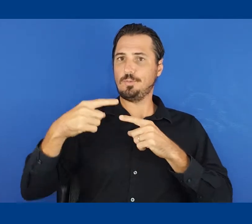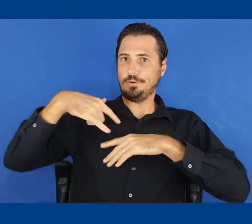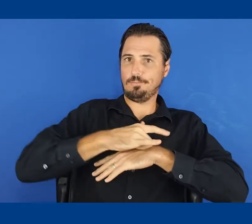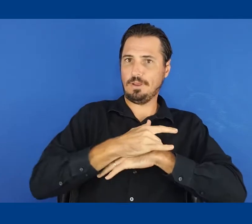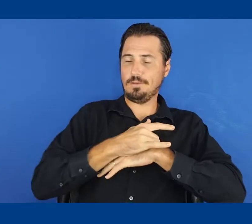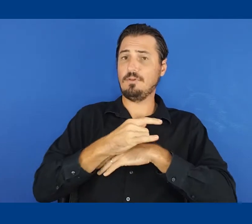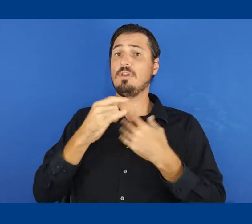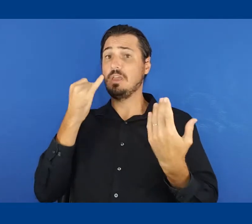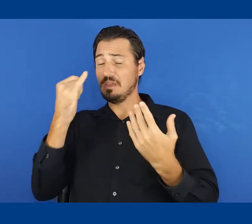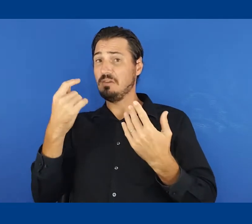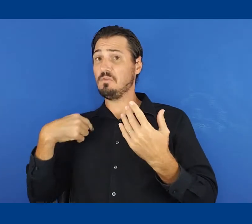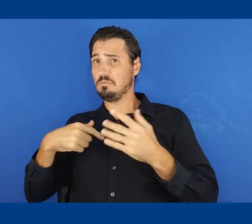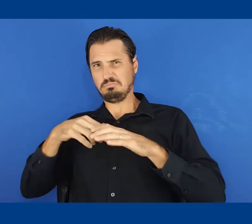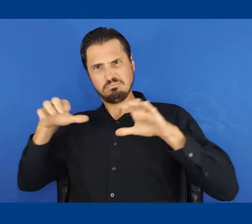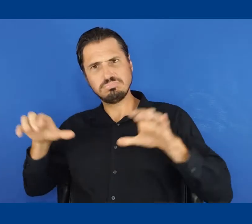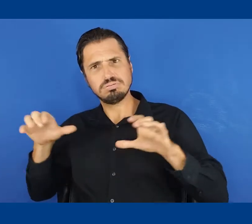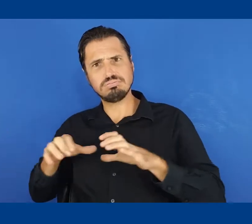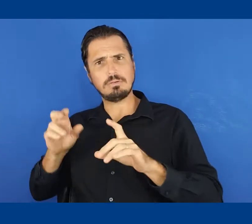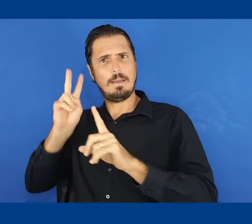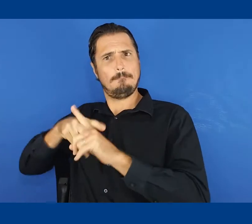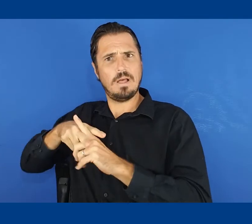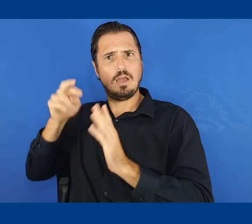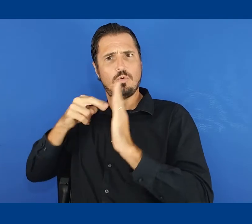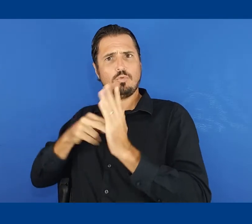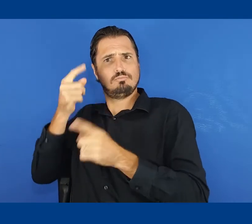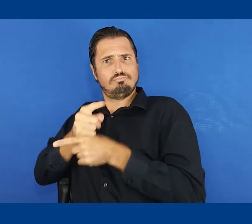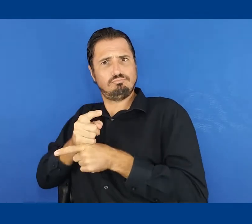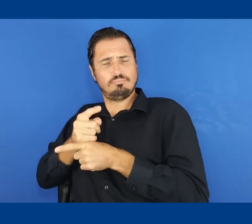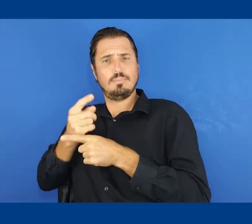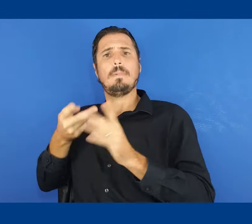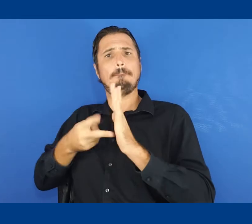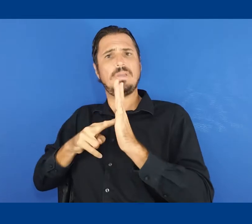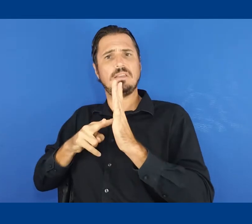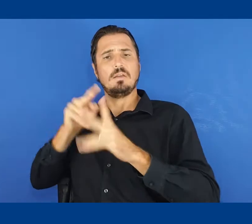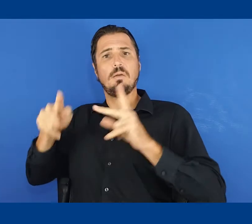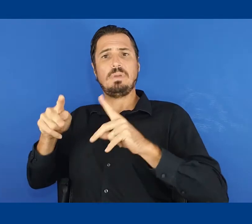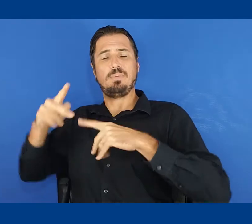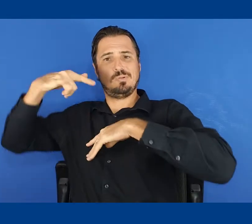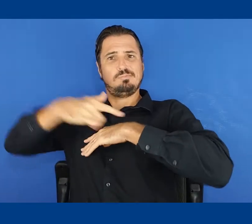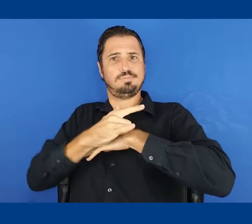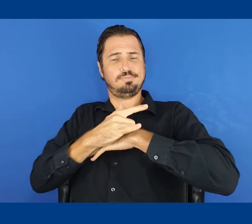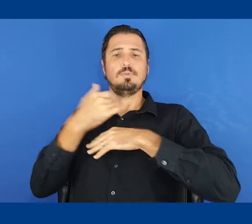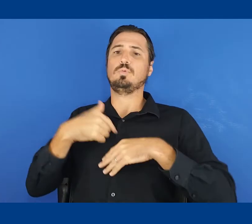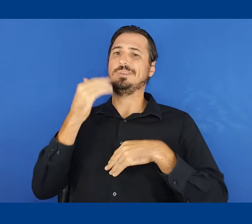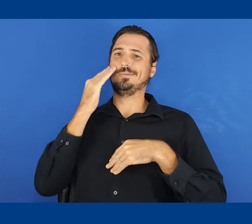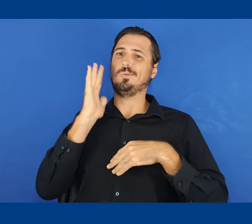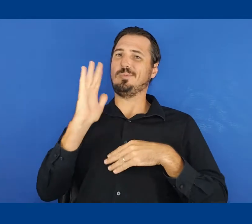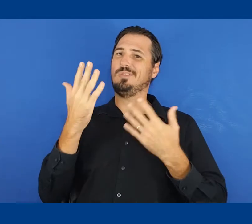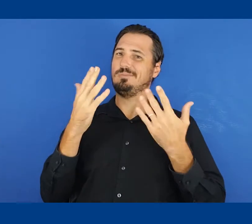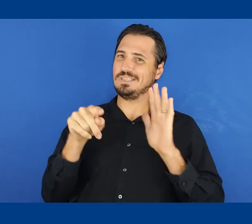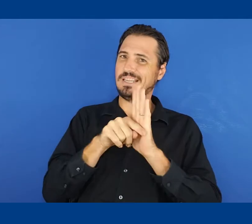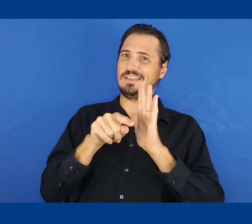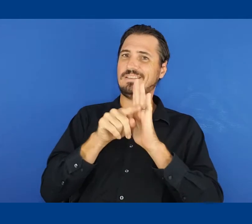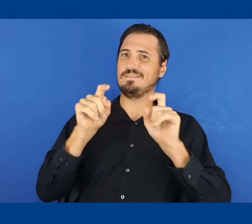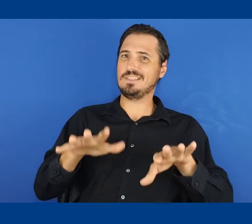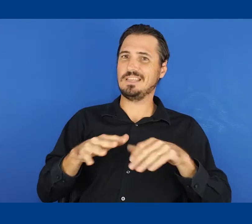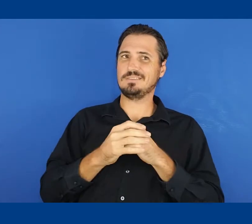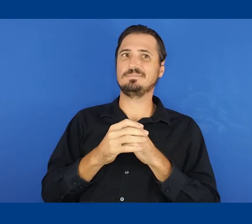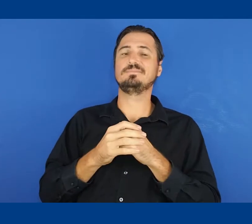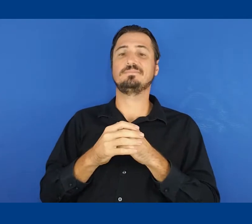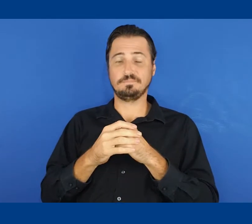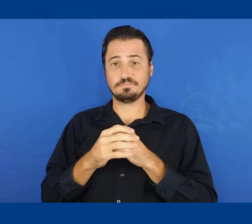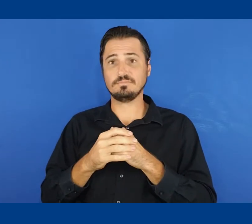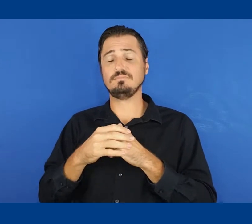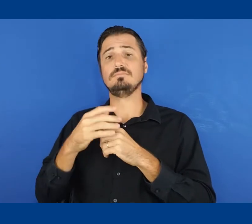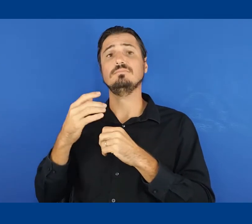initiative will fix a gap in the current Safe Travels program. Our second request to the Governor proposes mandatory post-travel testing for